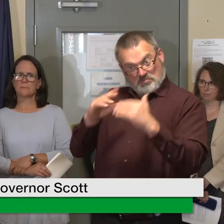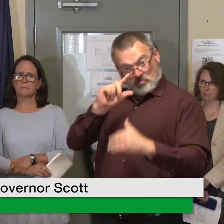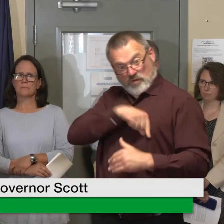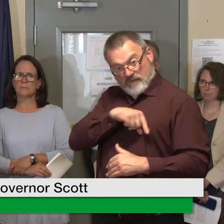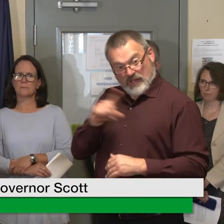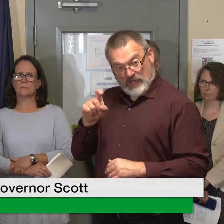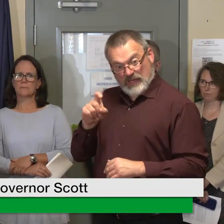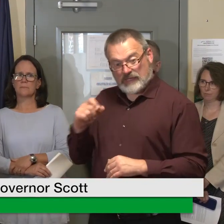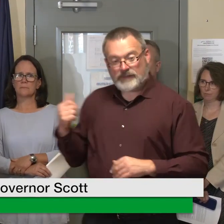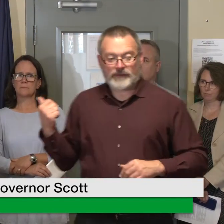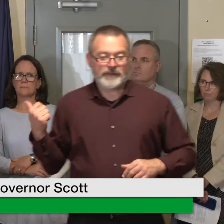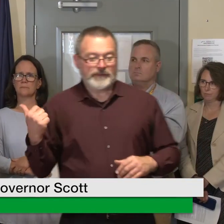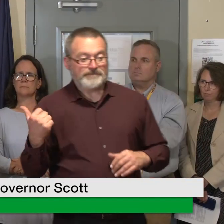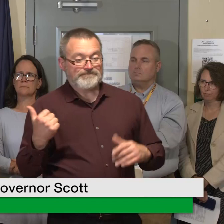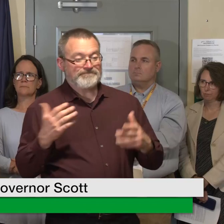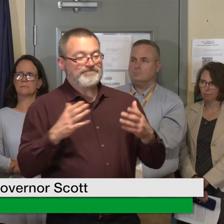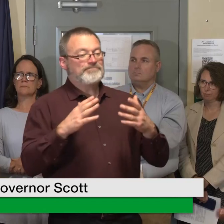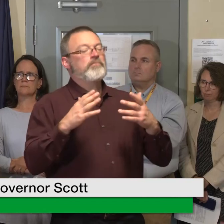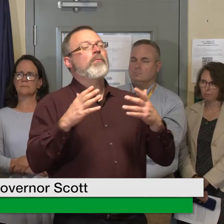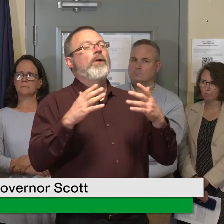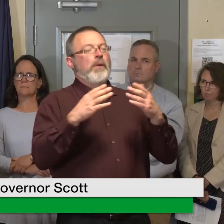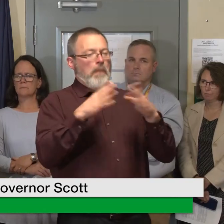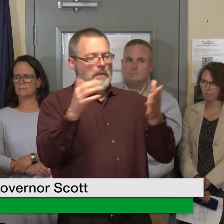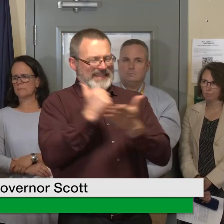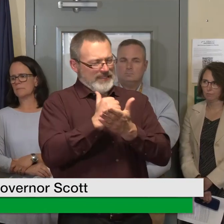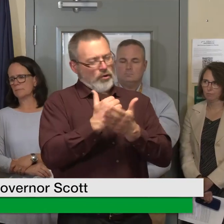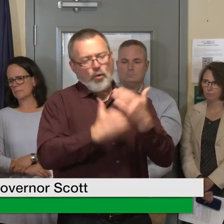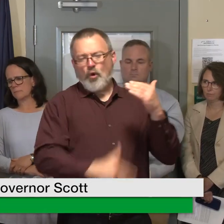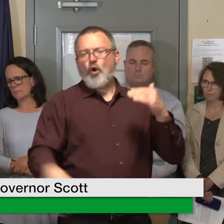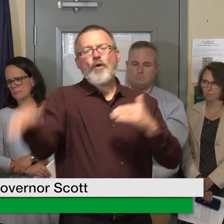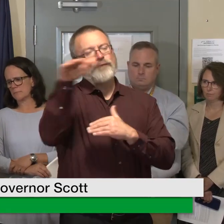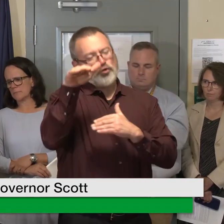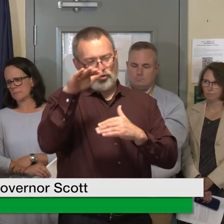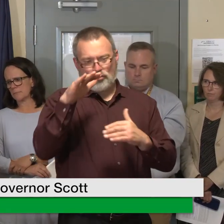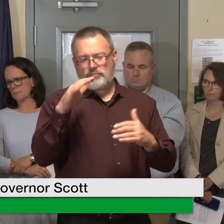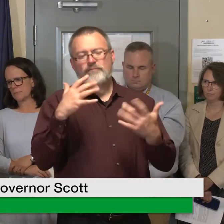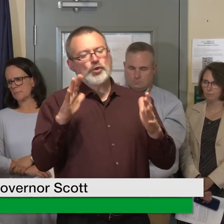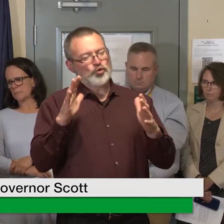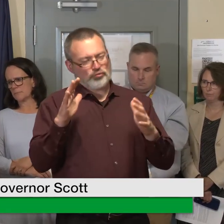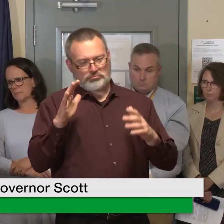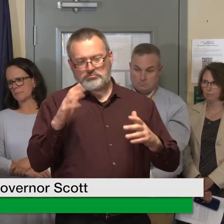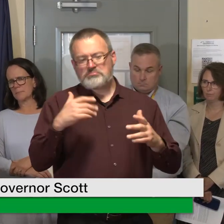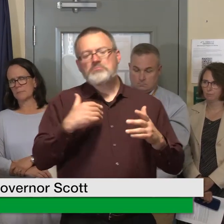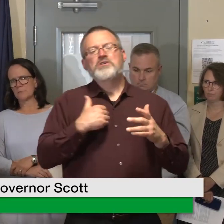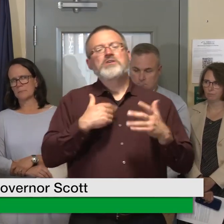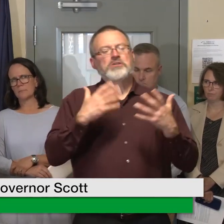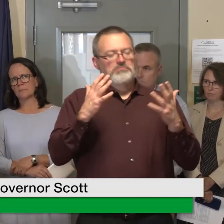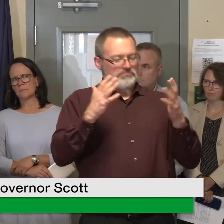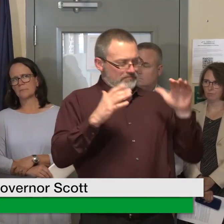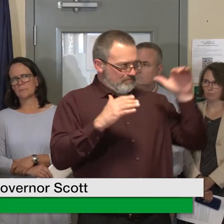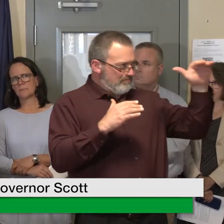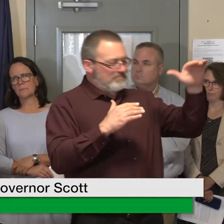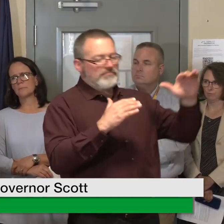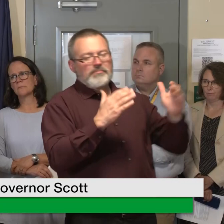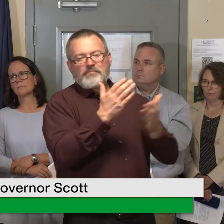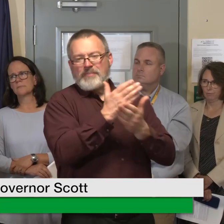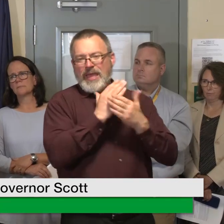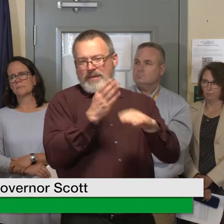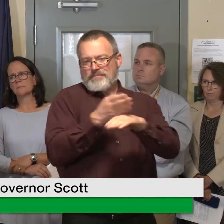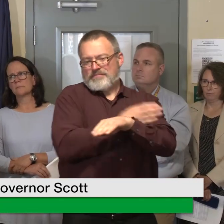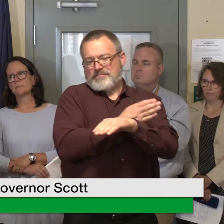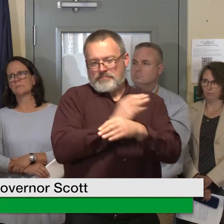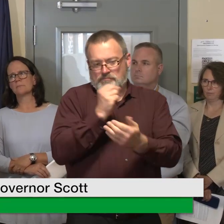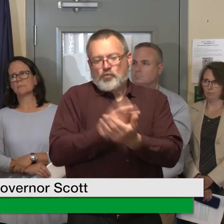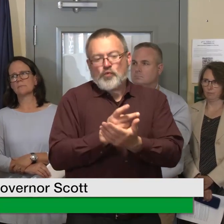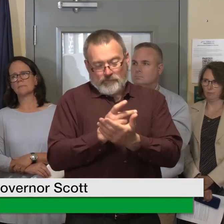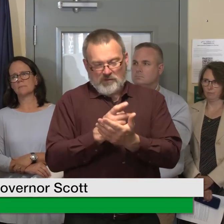we're significantly over that threshold. We put in our request for preliminary damage assessments based on our numbers, and